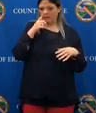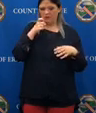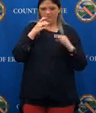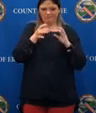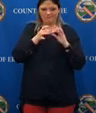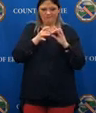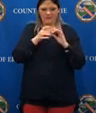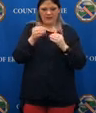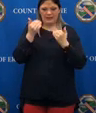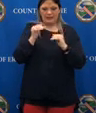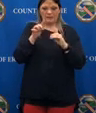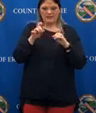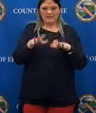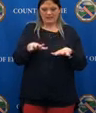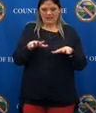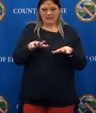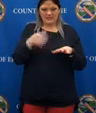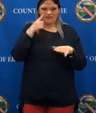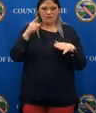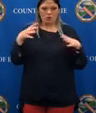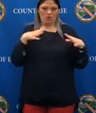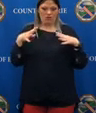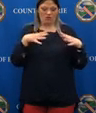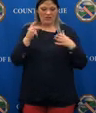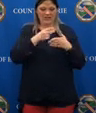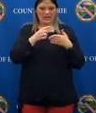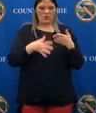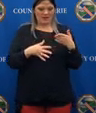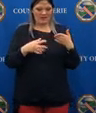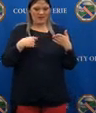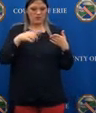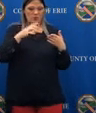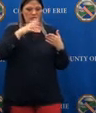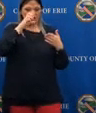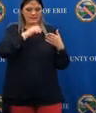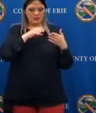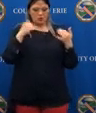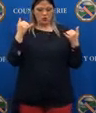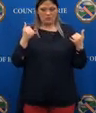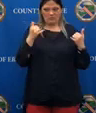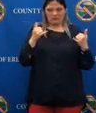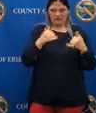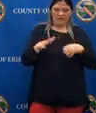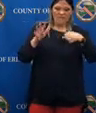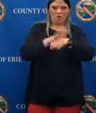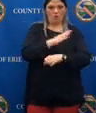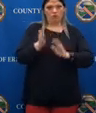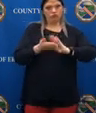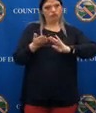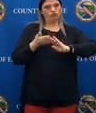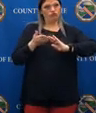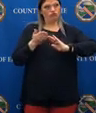there was limited testing that was done over the holiday weekend, and I assume you're now running back at full operation?